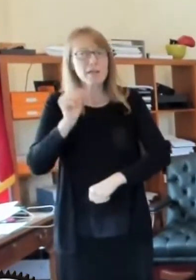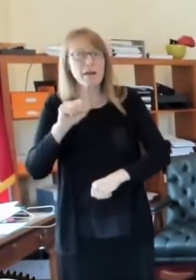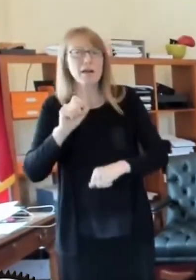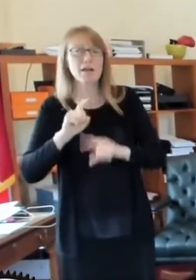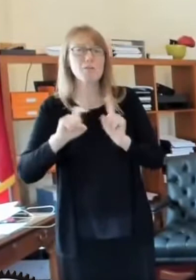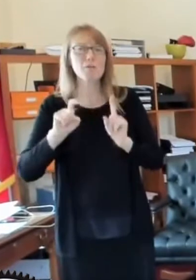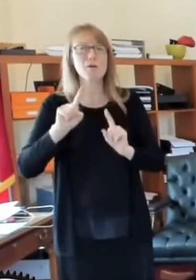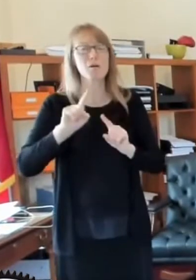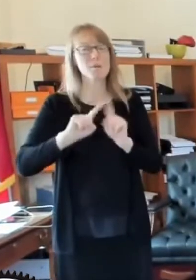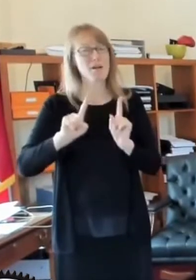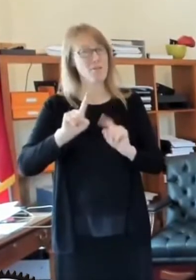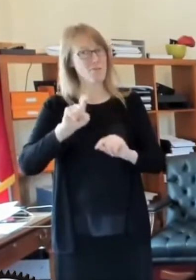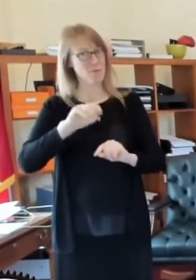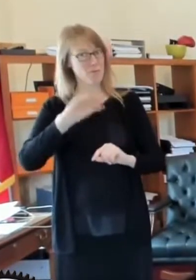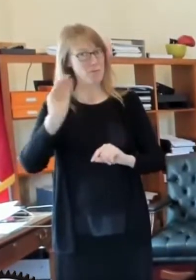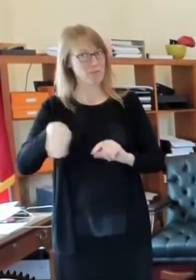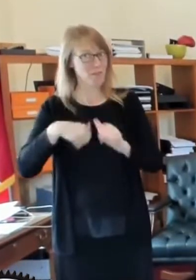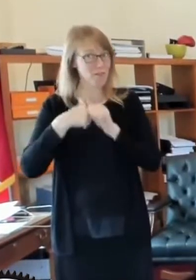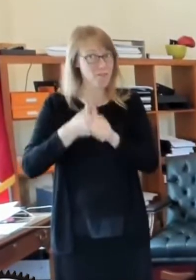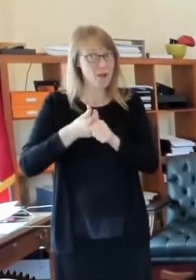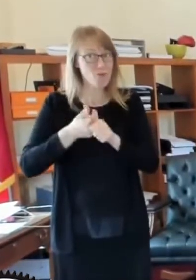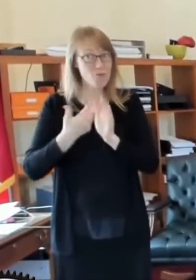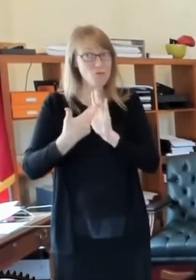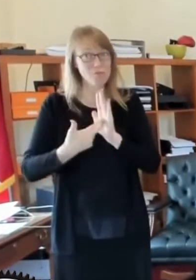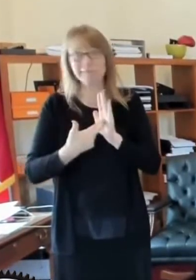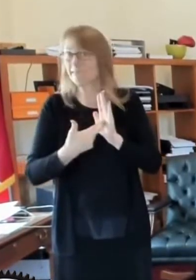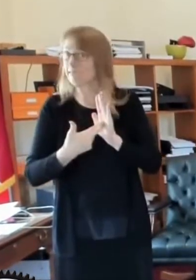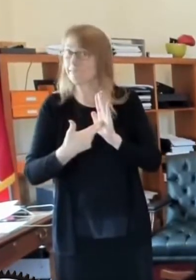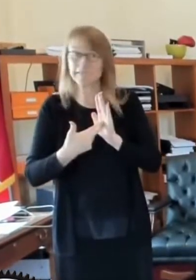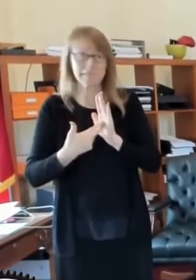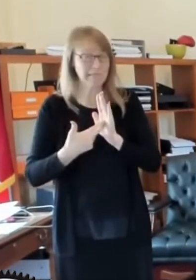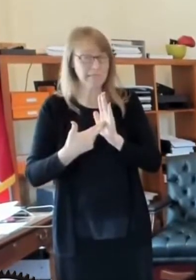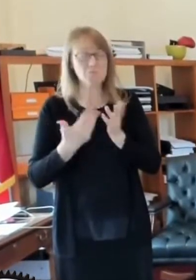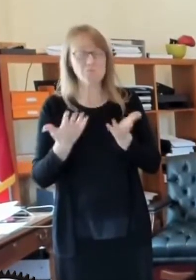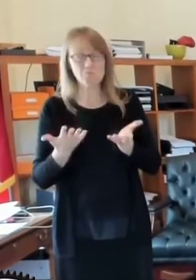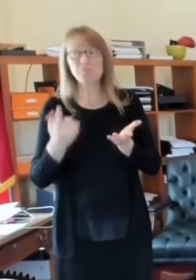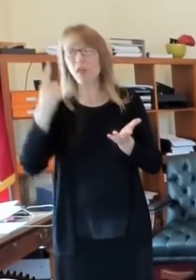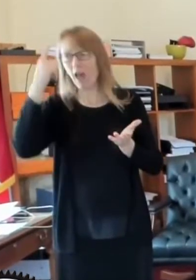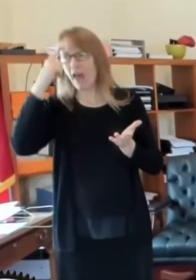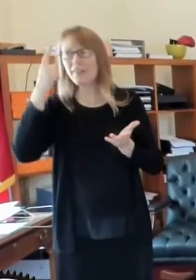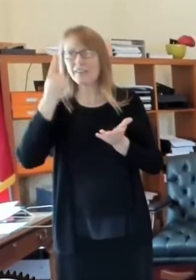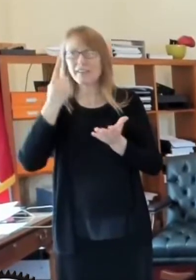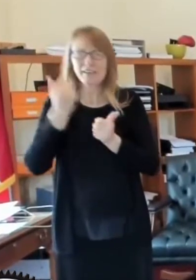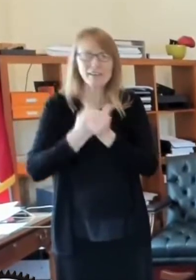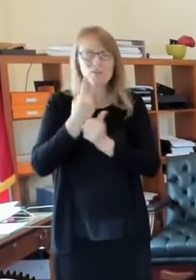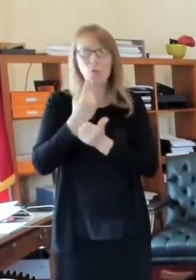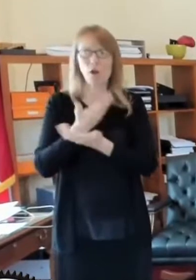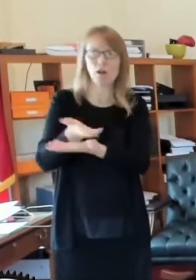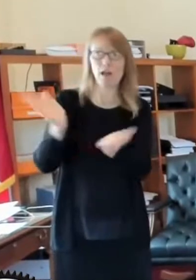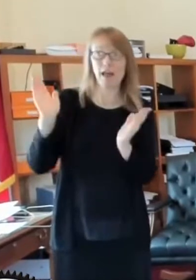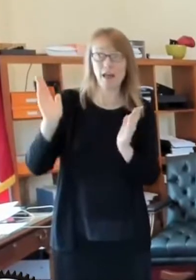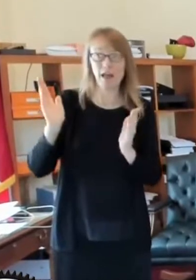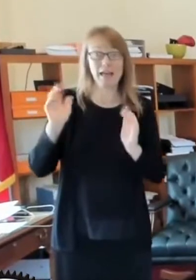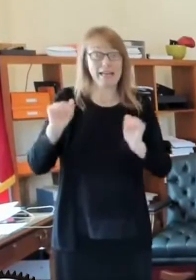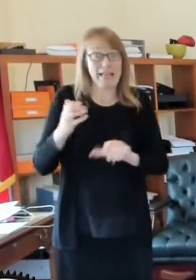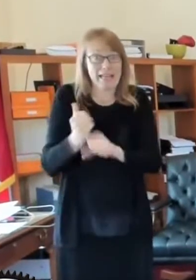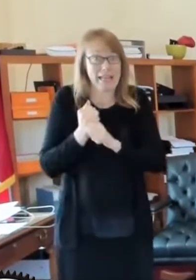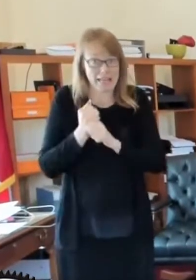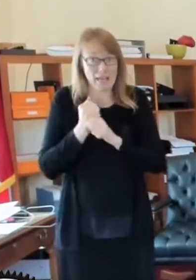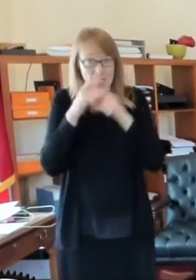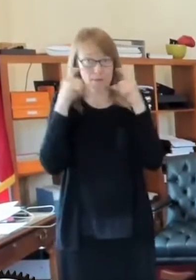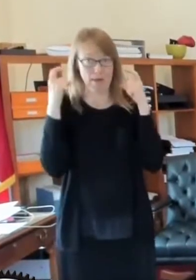entities, and now it's really a matter, I think everyone out there has access to a mask, and so now it's a